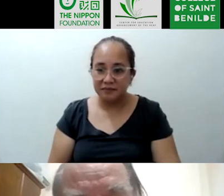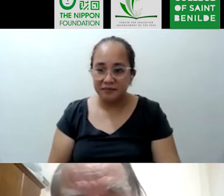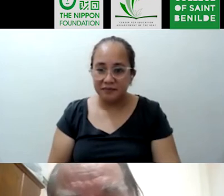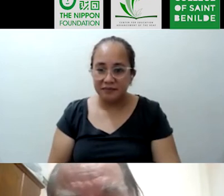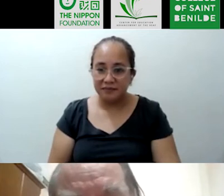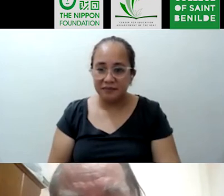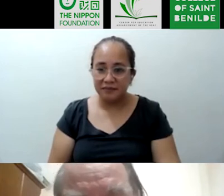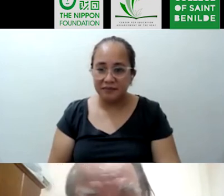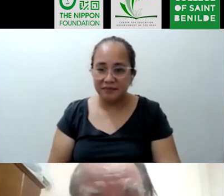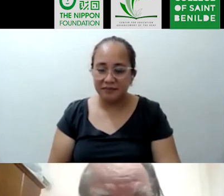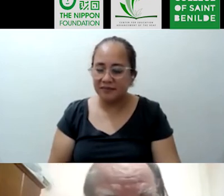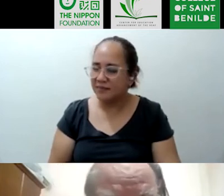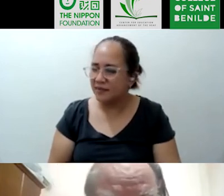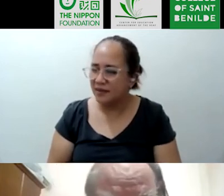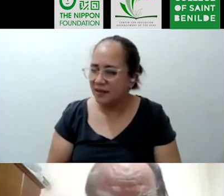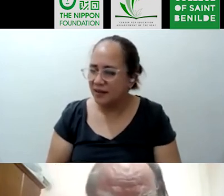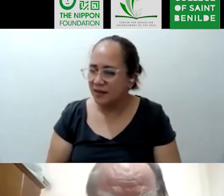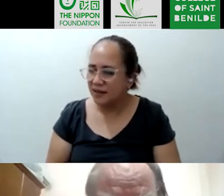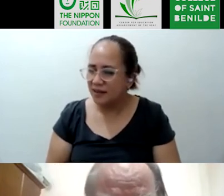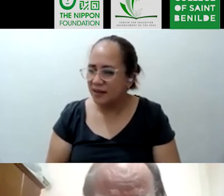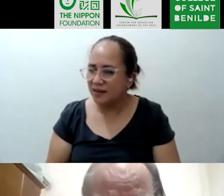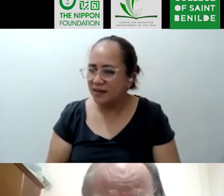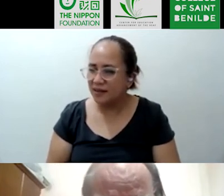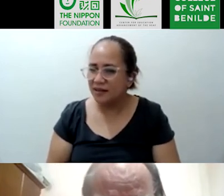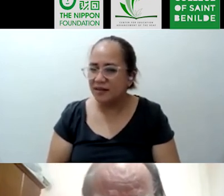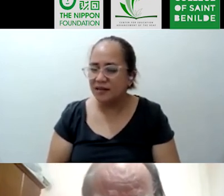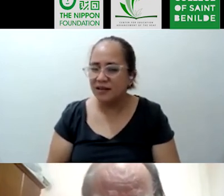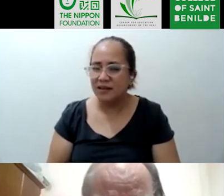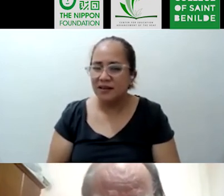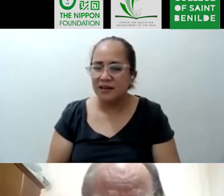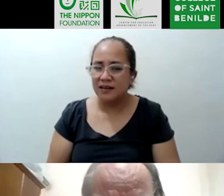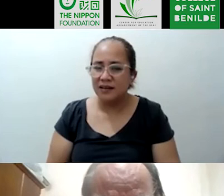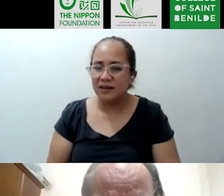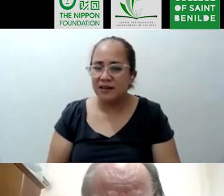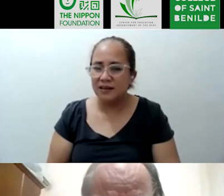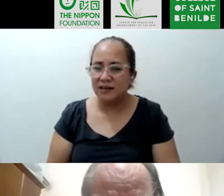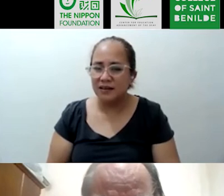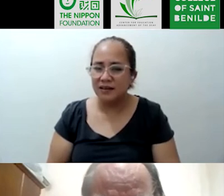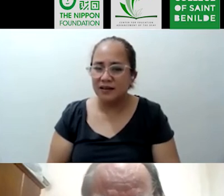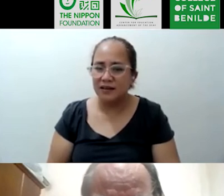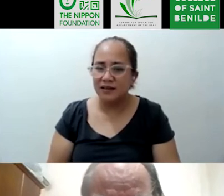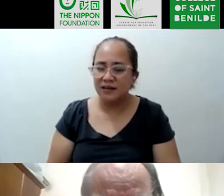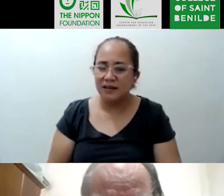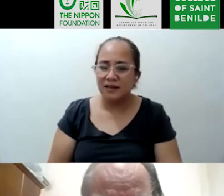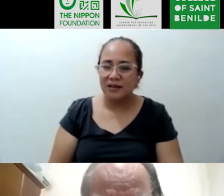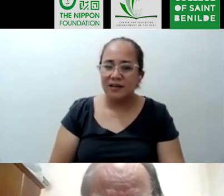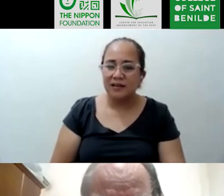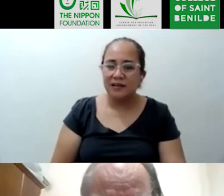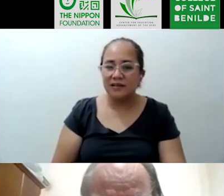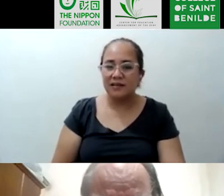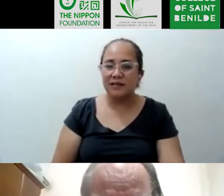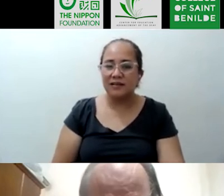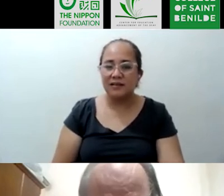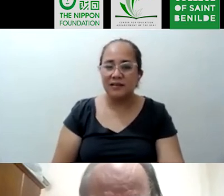Yeah, Say one more time. Nat is saying yes, and I'm following your order where first